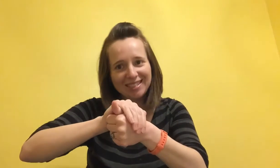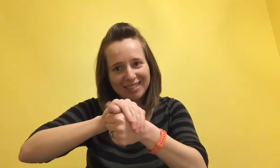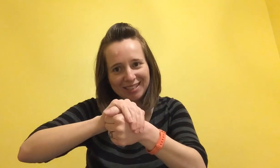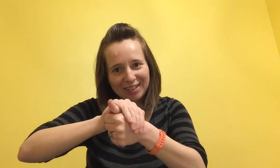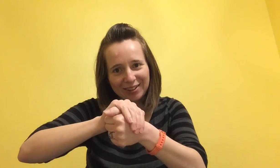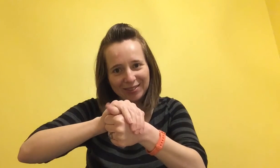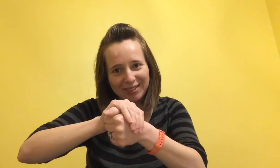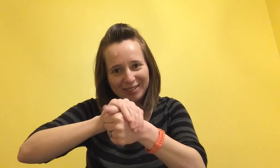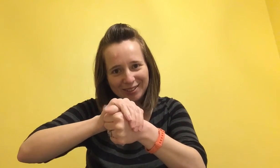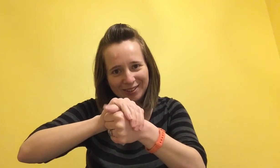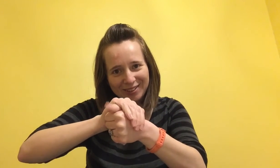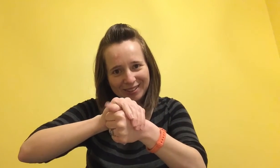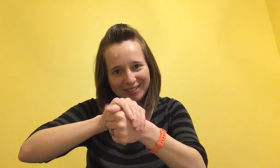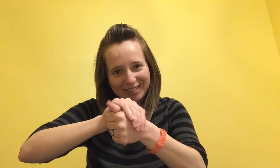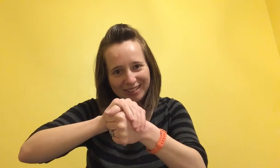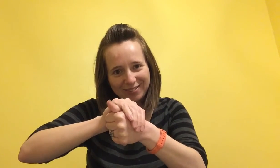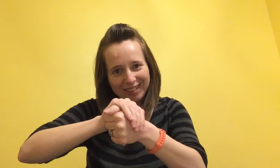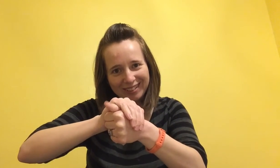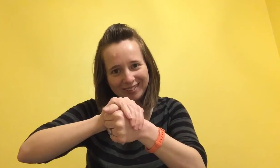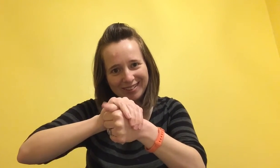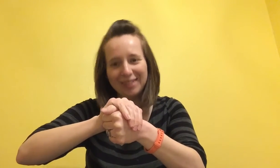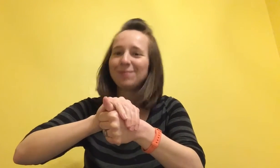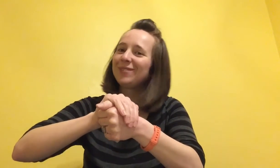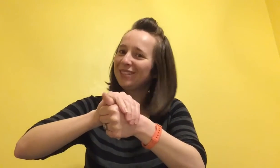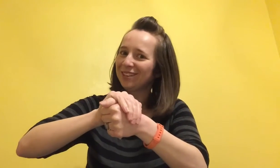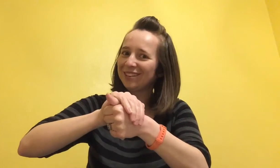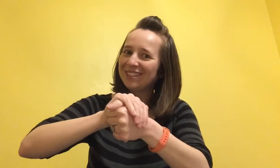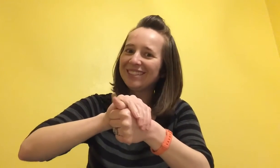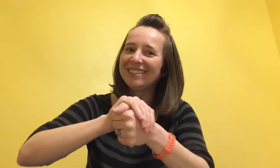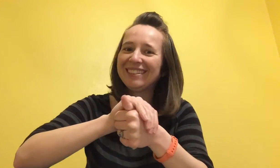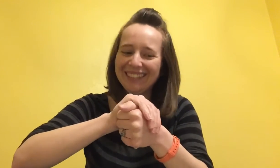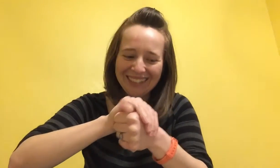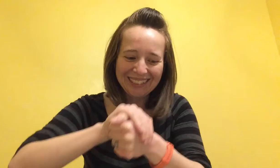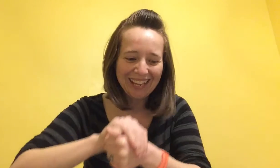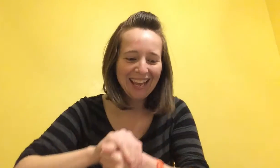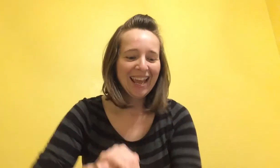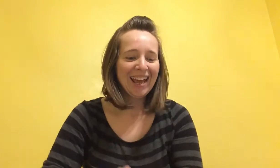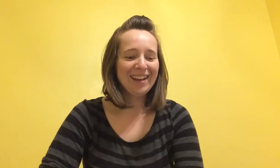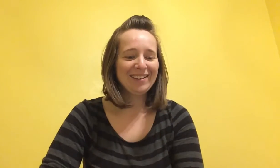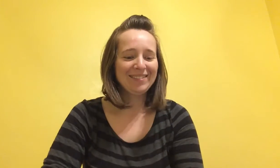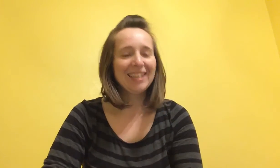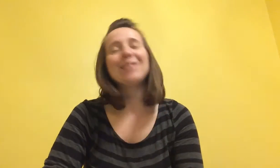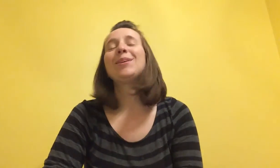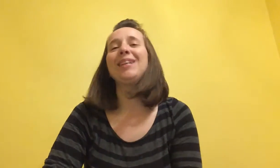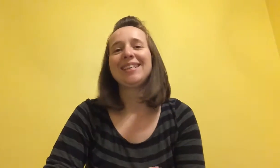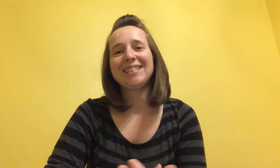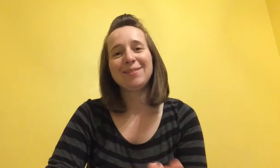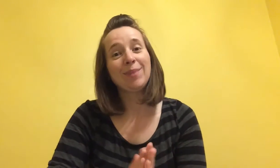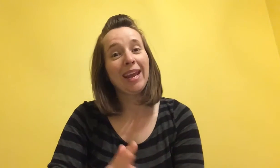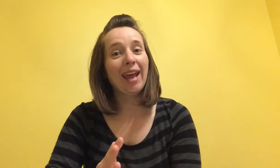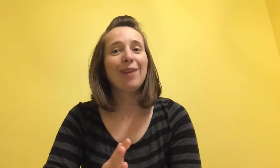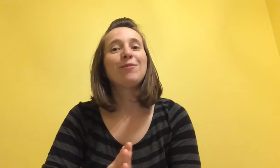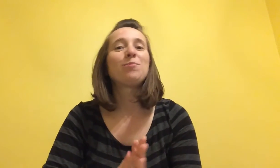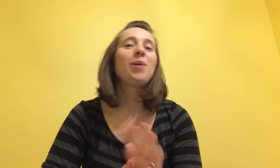is the shell of the turtle. And you wiggle your thumb. Turtle. Next one is you may have a